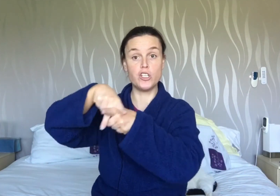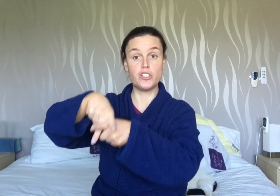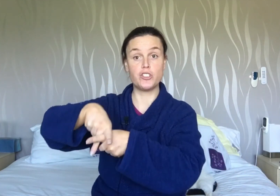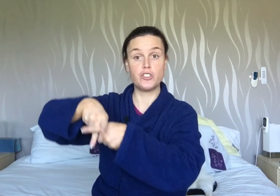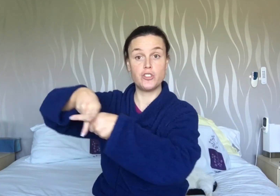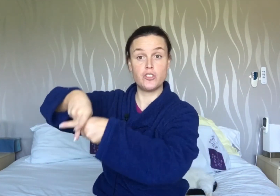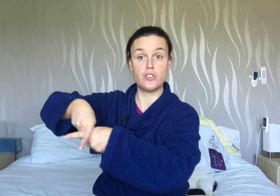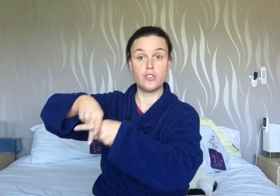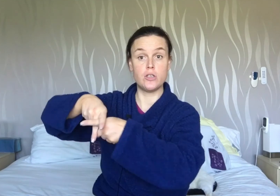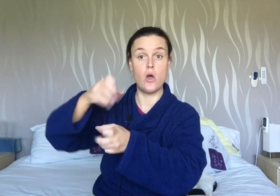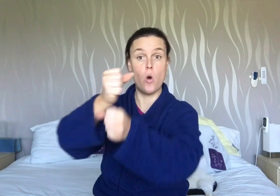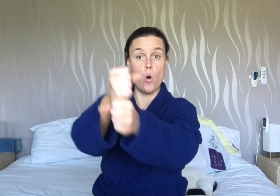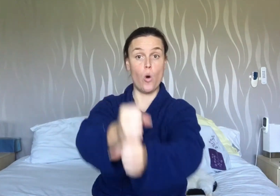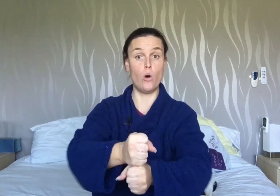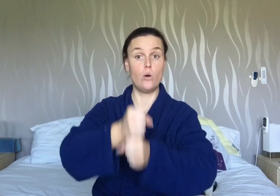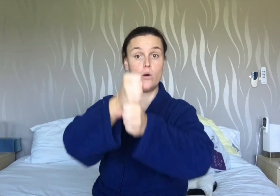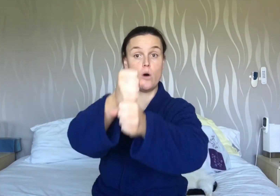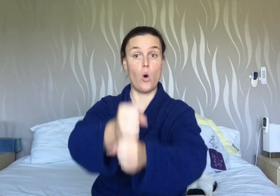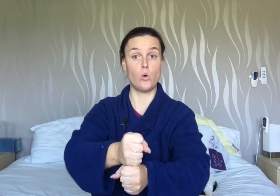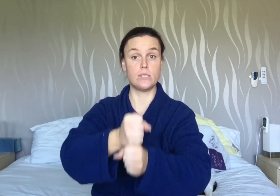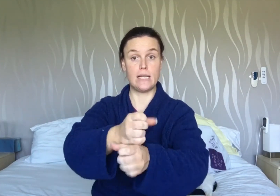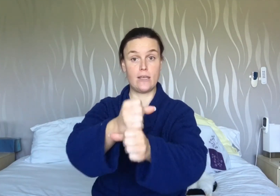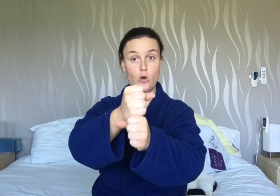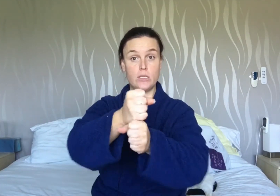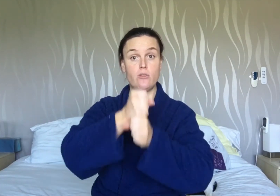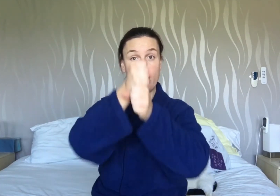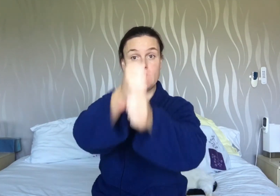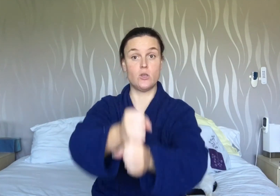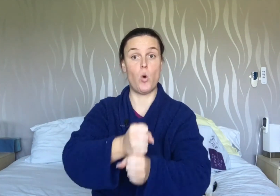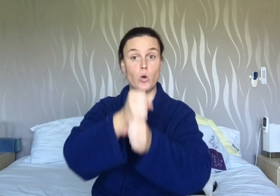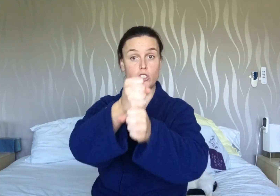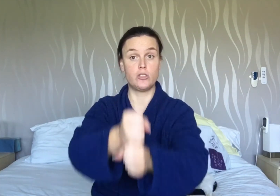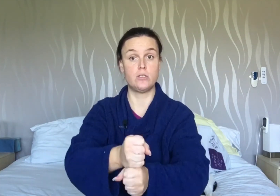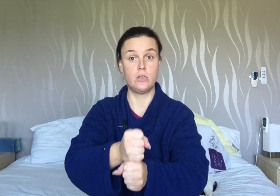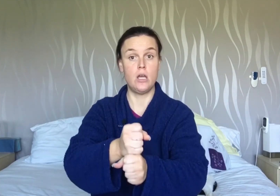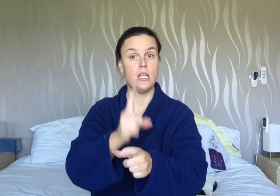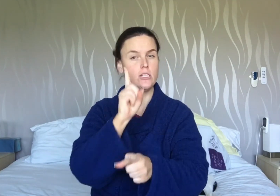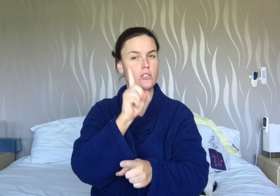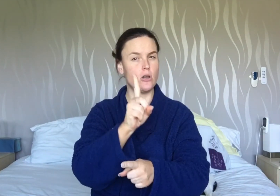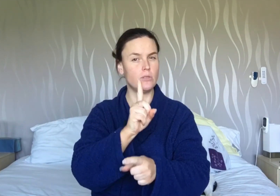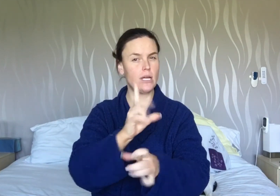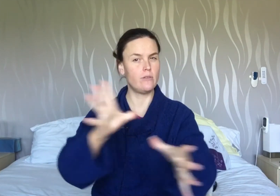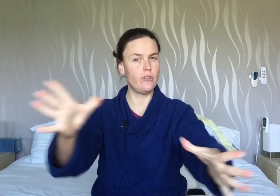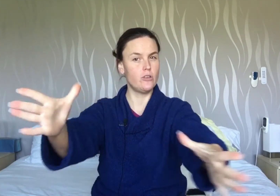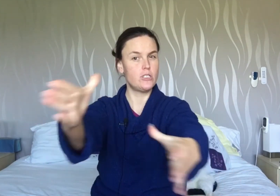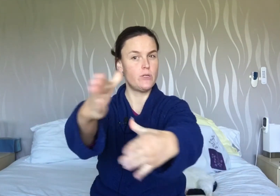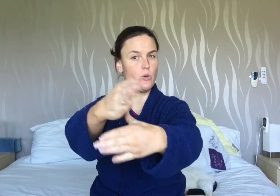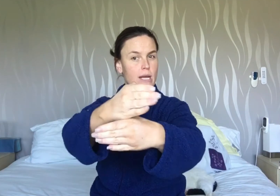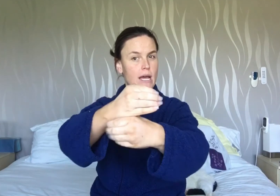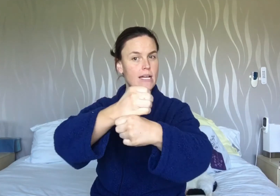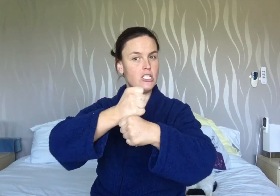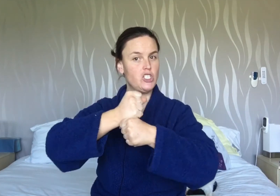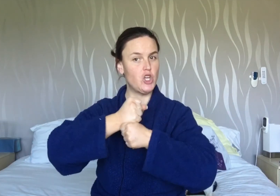Horse. Or horse, like you're holding the reins. Horse. Don't get confused between